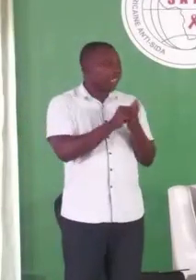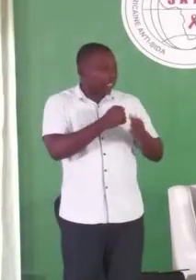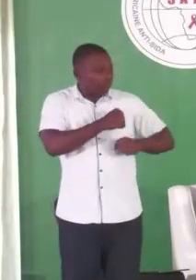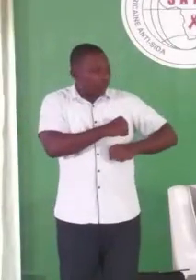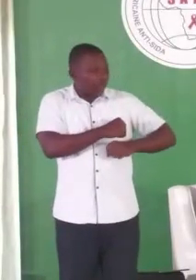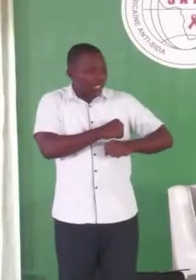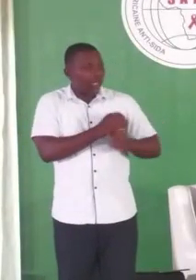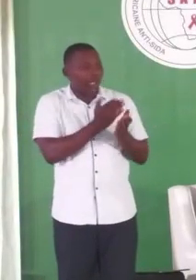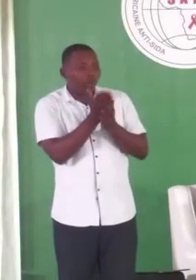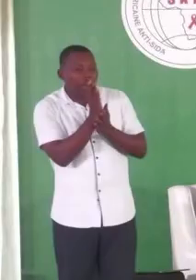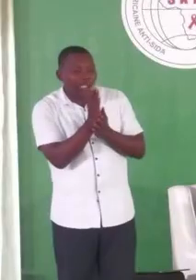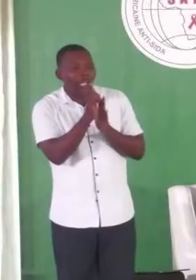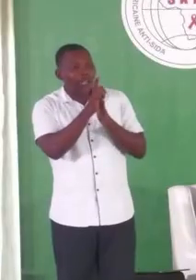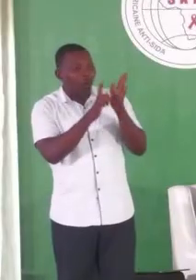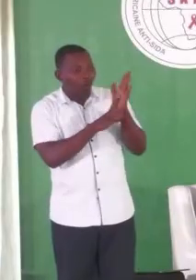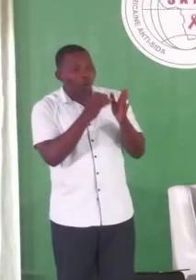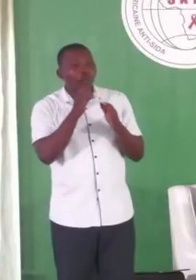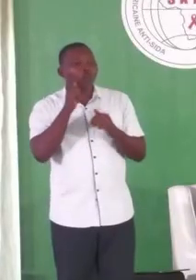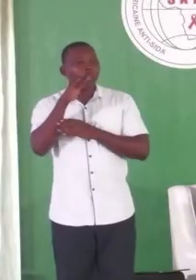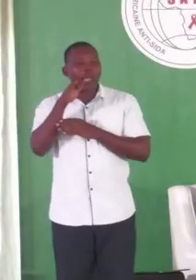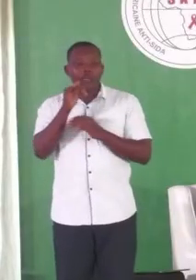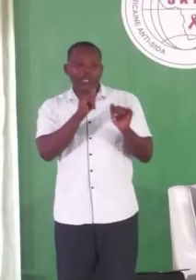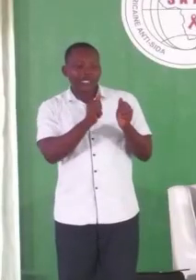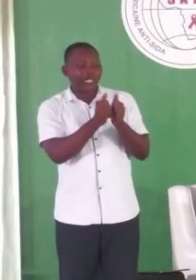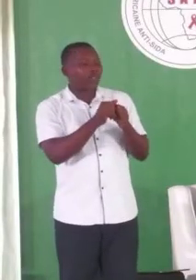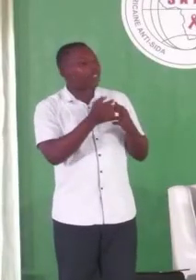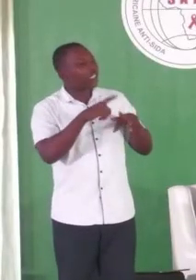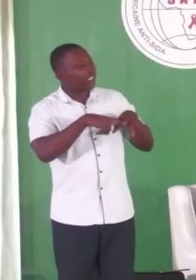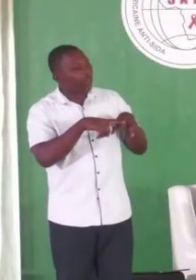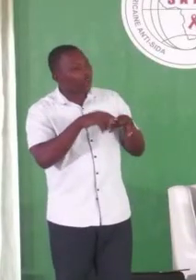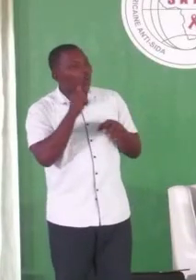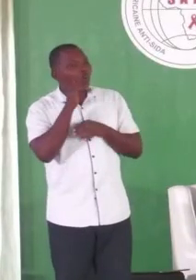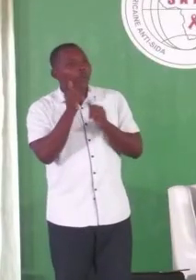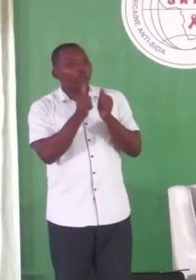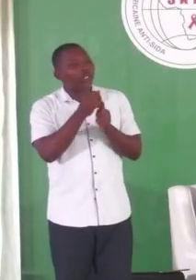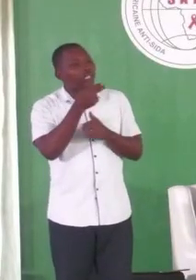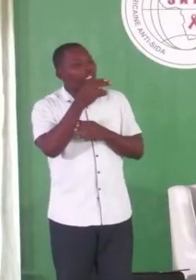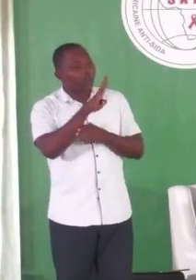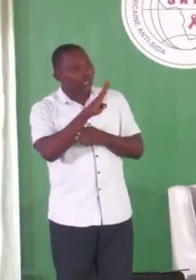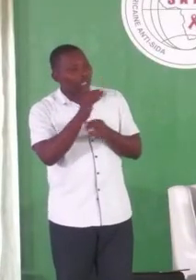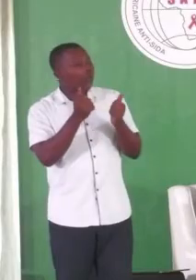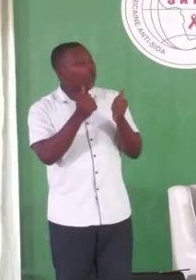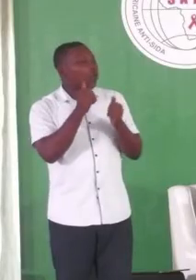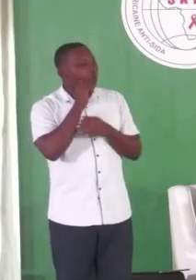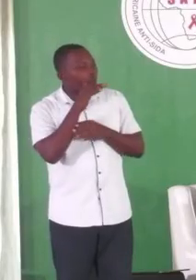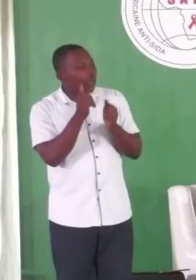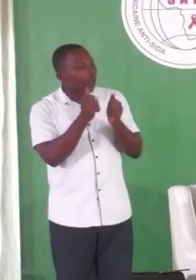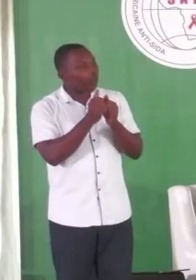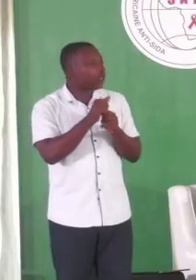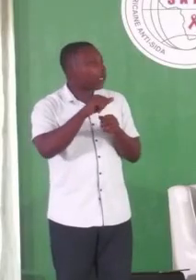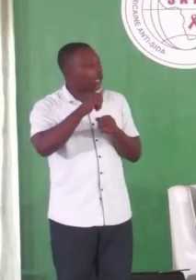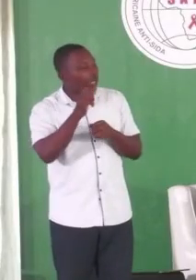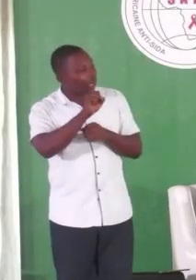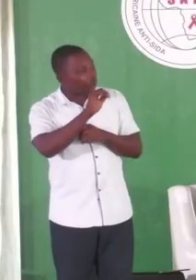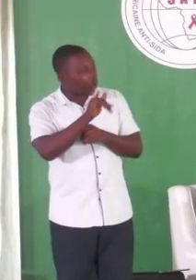and rights of women living with HIV, women with syphilis, women with hepatitis B, and including showing that